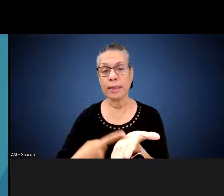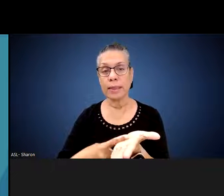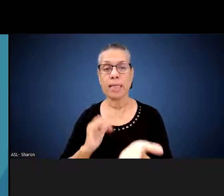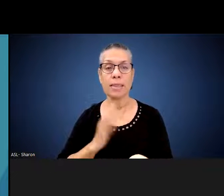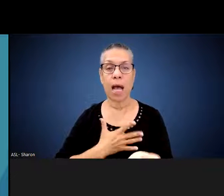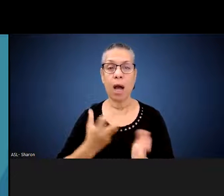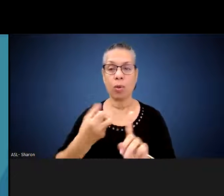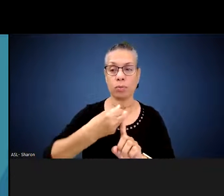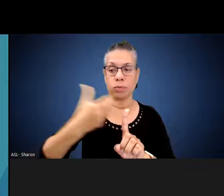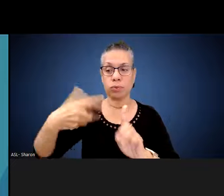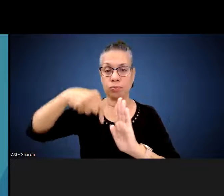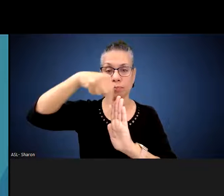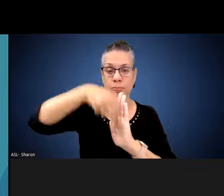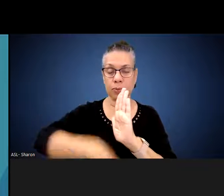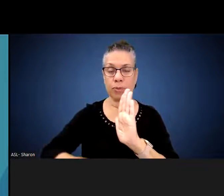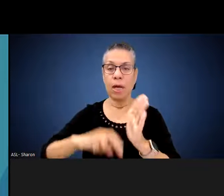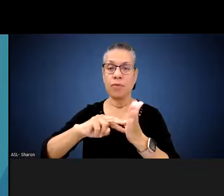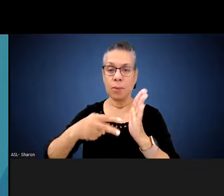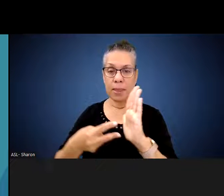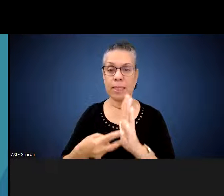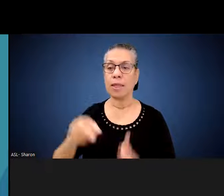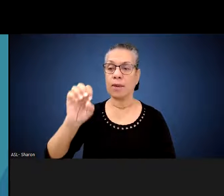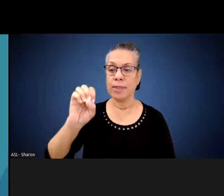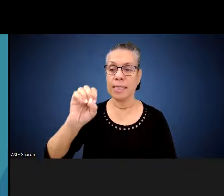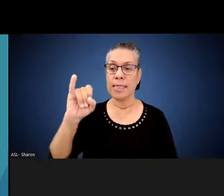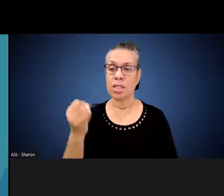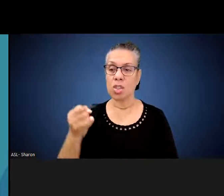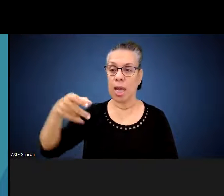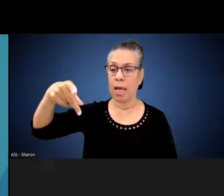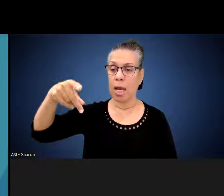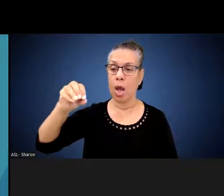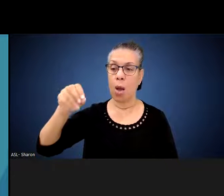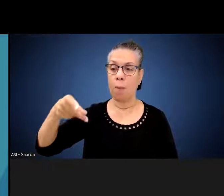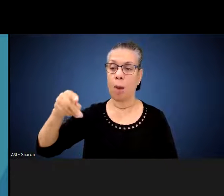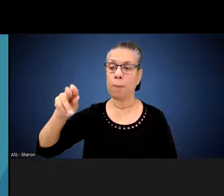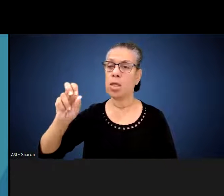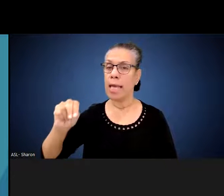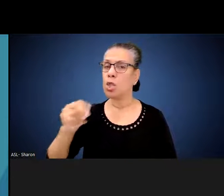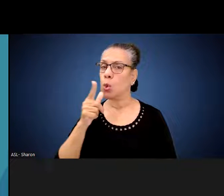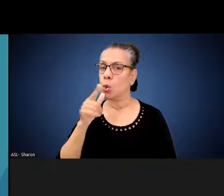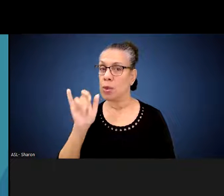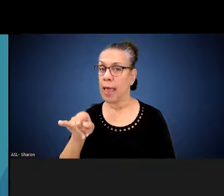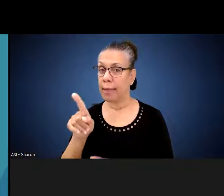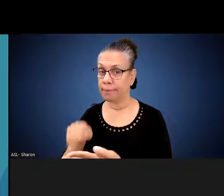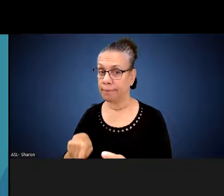comprehensive analysis of the definition of EJ population. Next slide, please, Val.